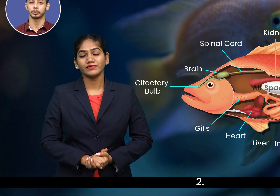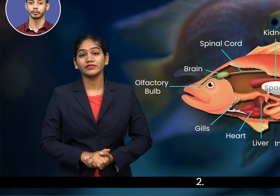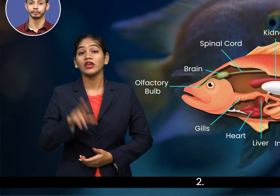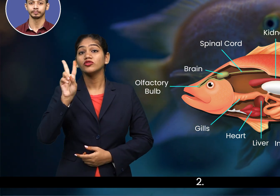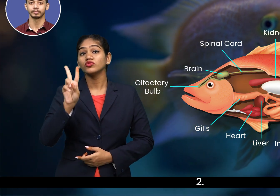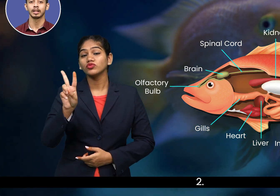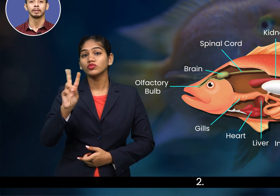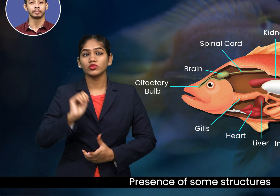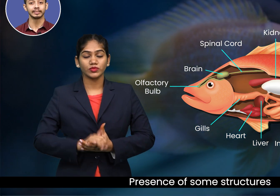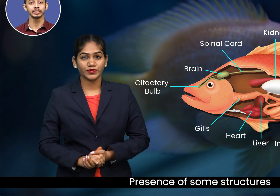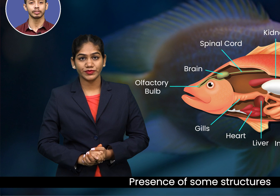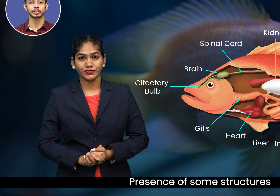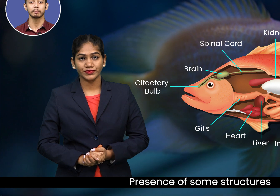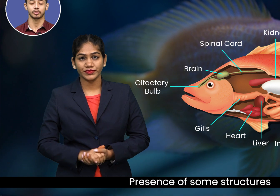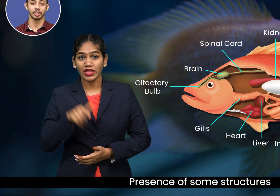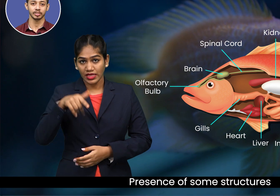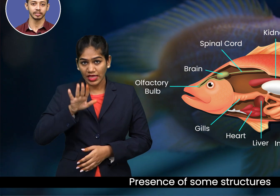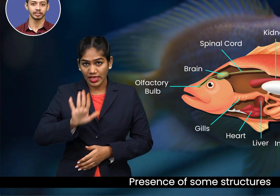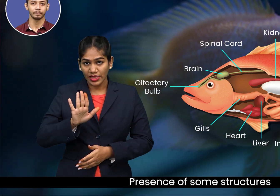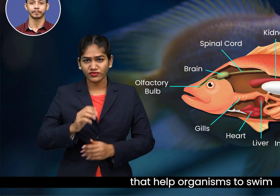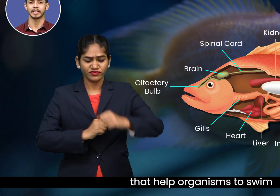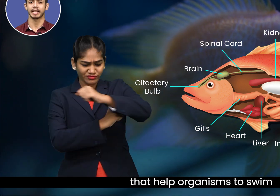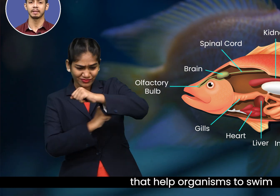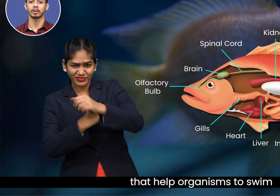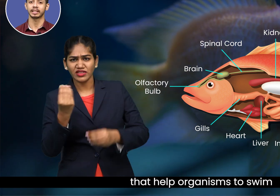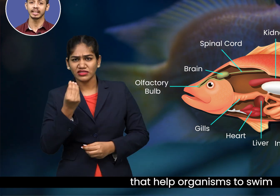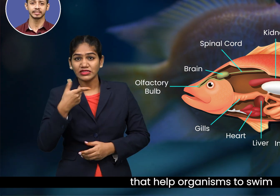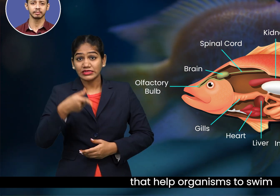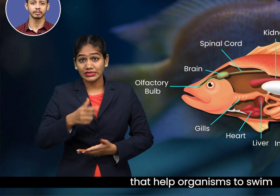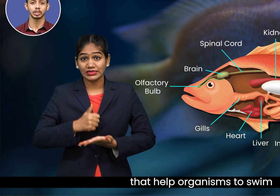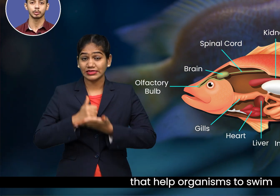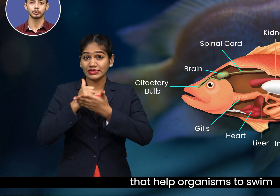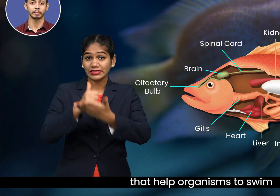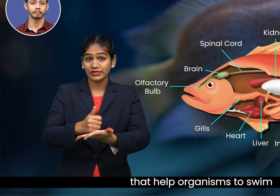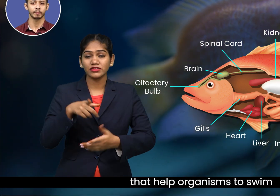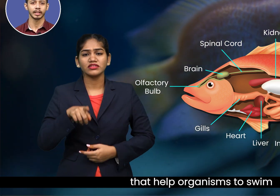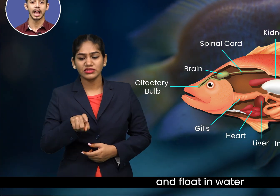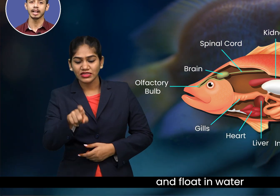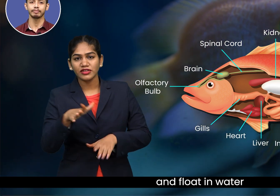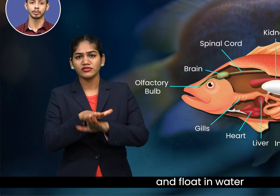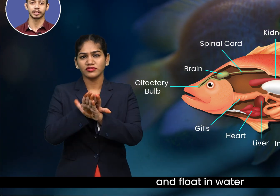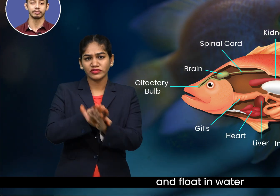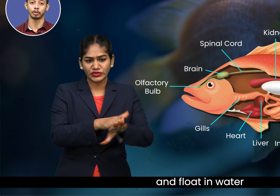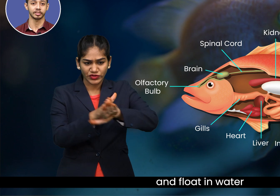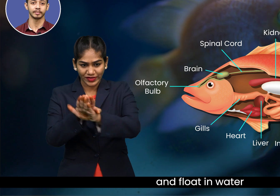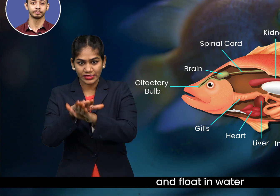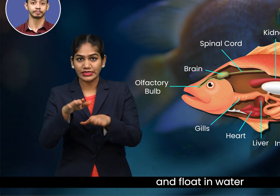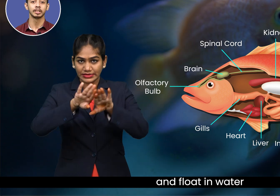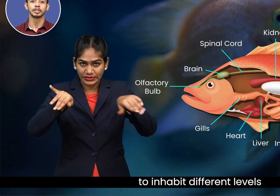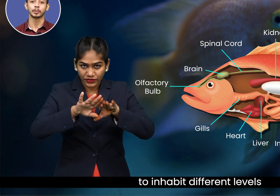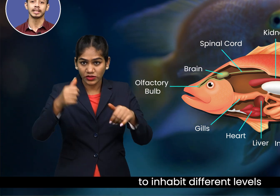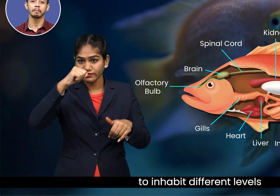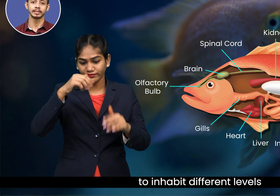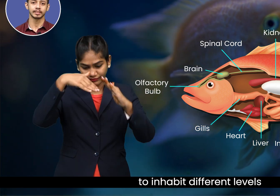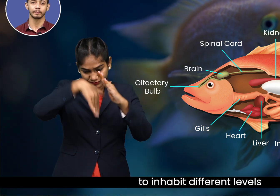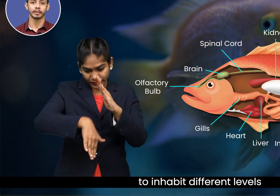Number 2, presence of some structures that help organism to swim and float in water